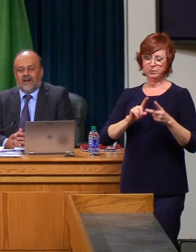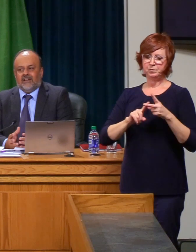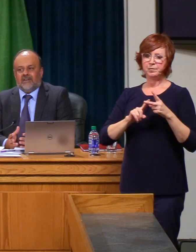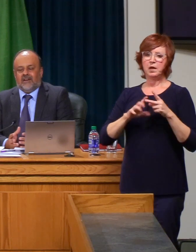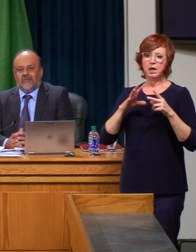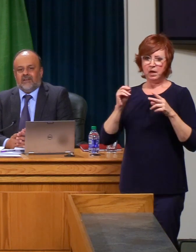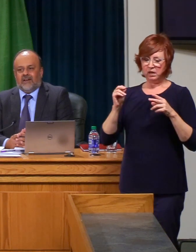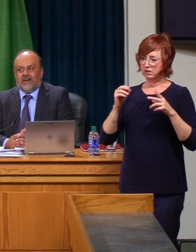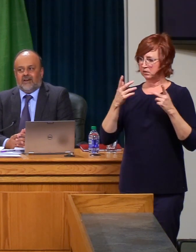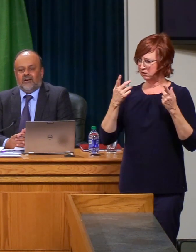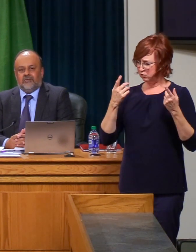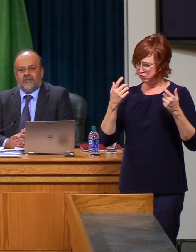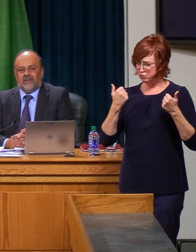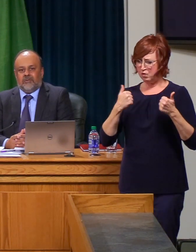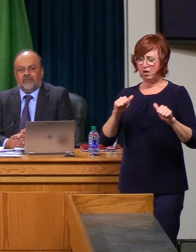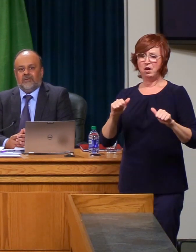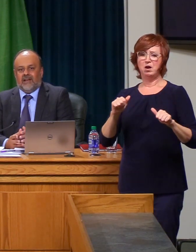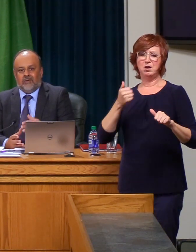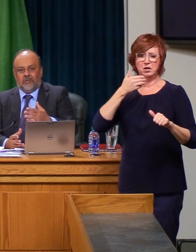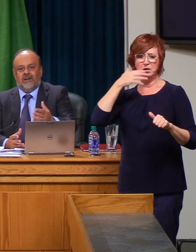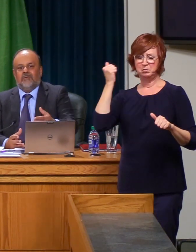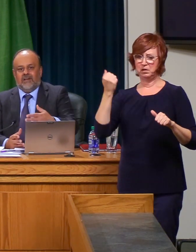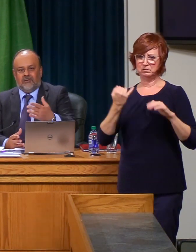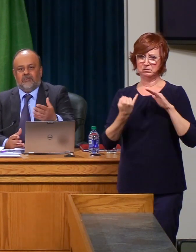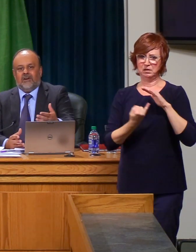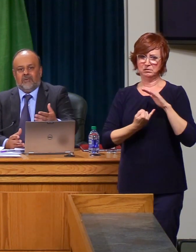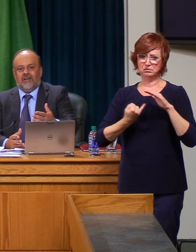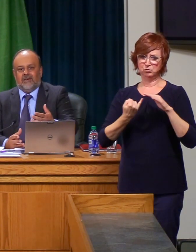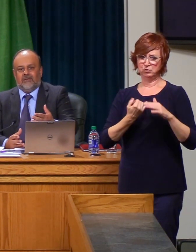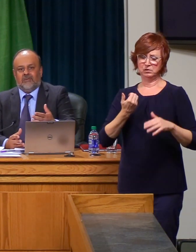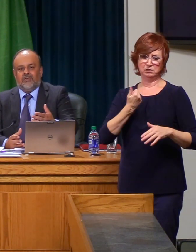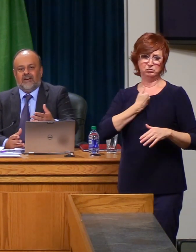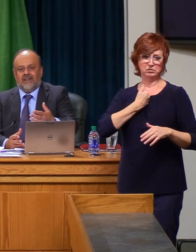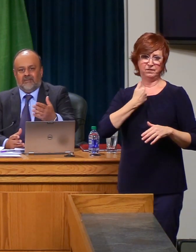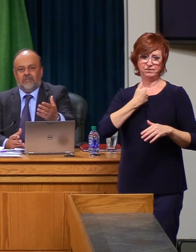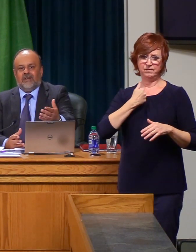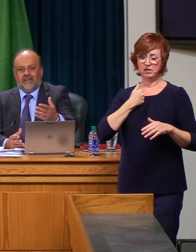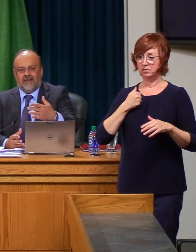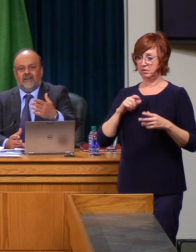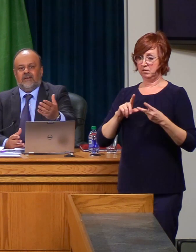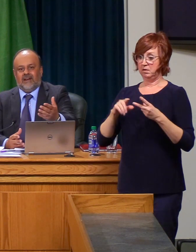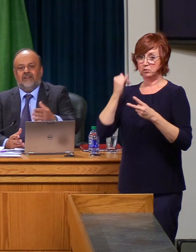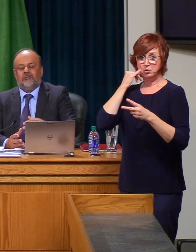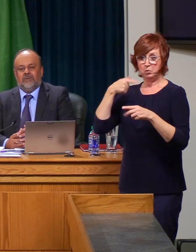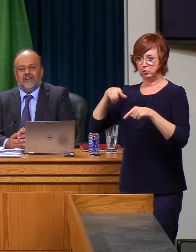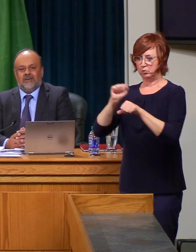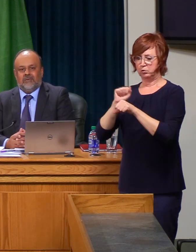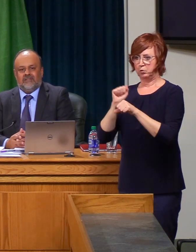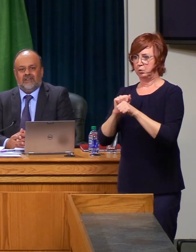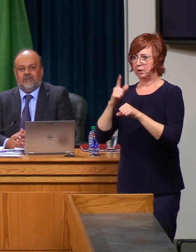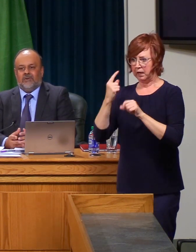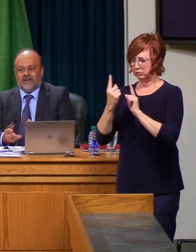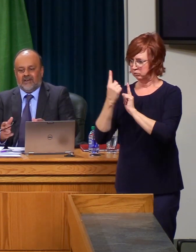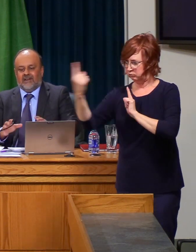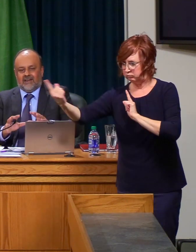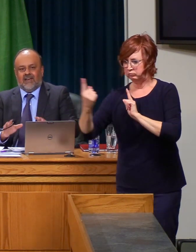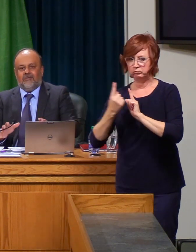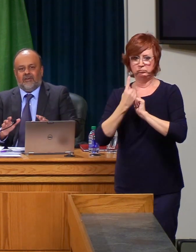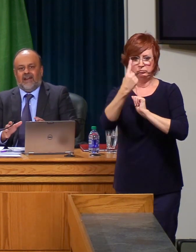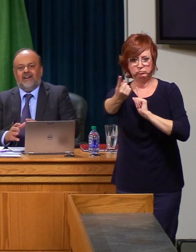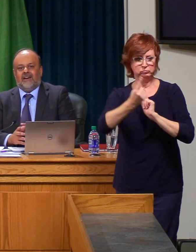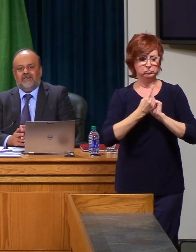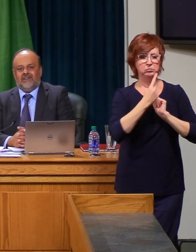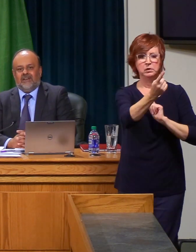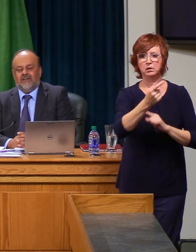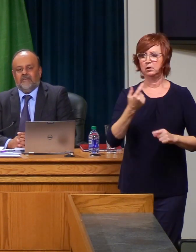as isolated within our households as possible. And at work, we need to work very differently, maintain that at least 2 meter separation at work,